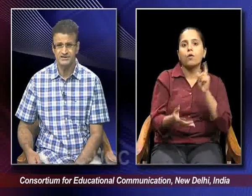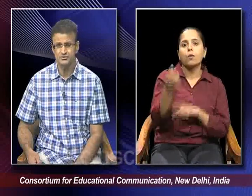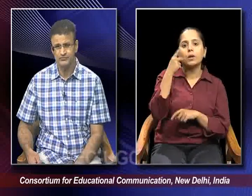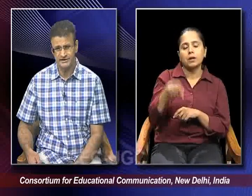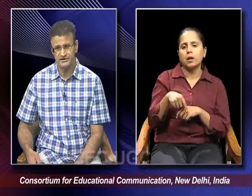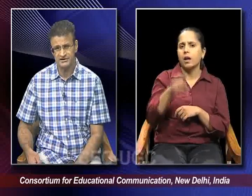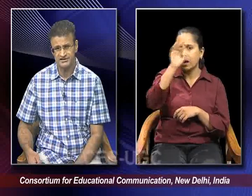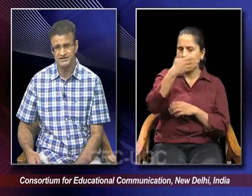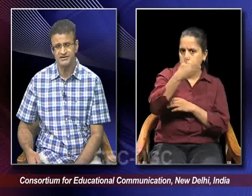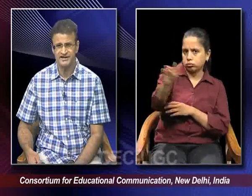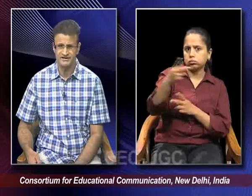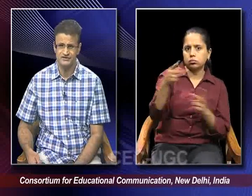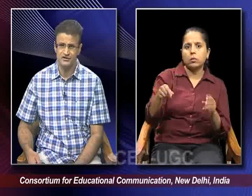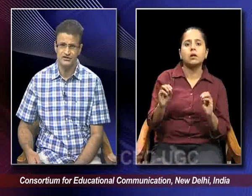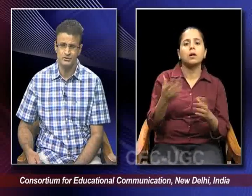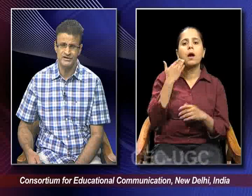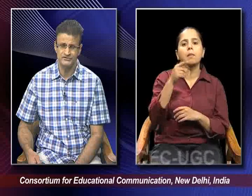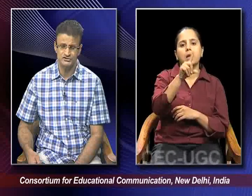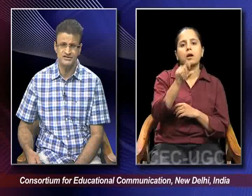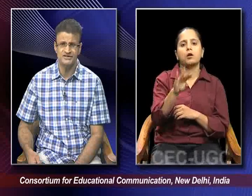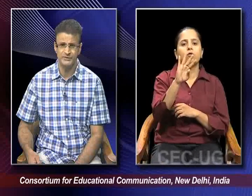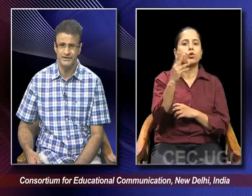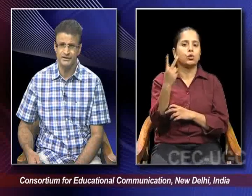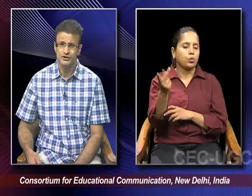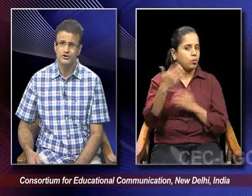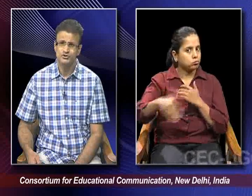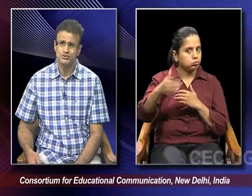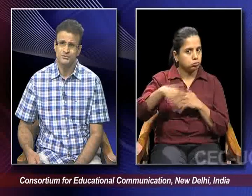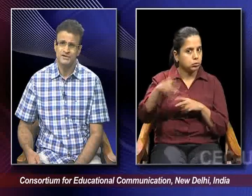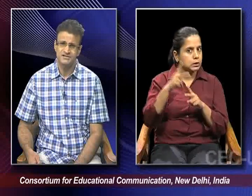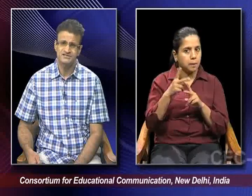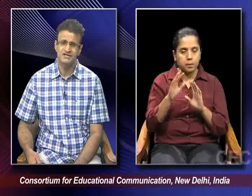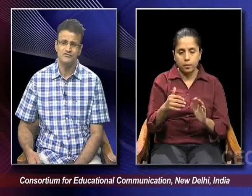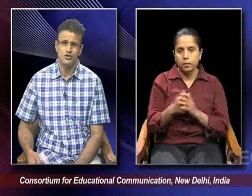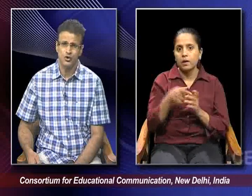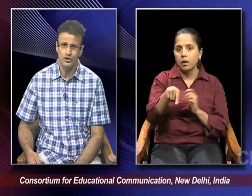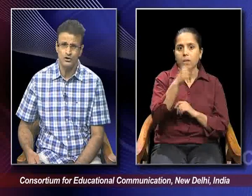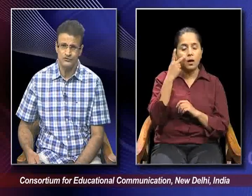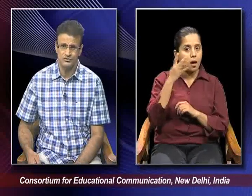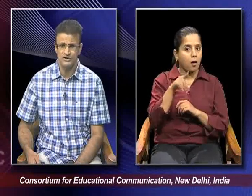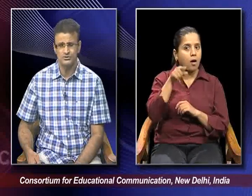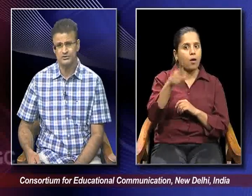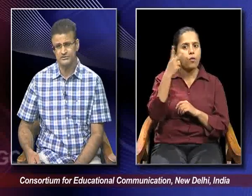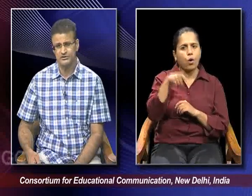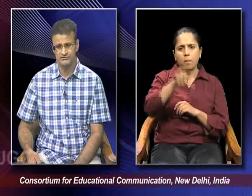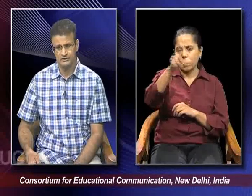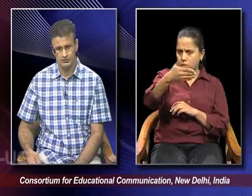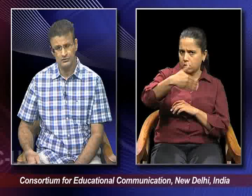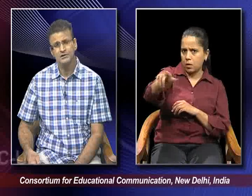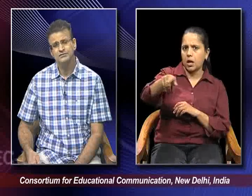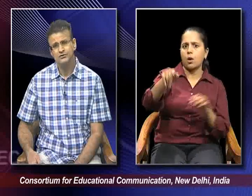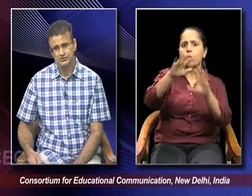India movement started in 1942 and it was continuing. So this kind of a call of Dur Hato Hai Duniya